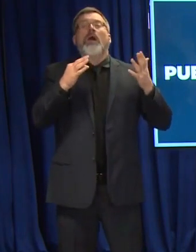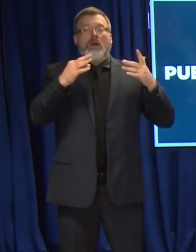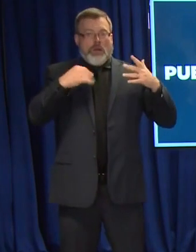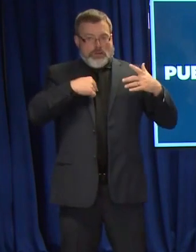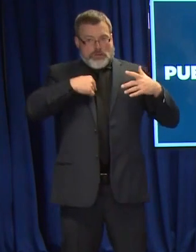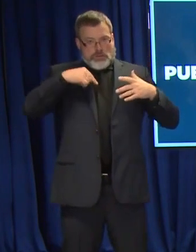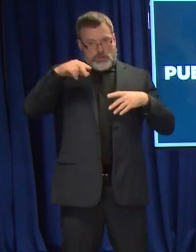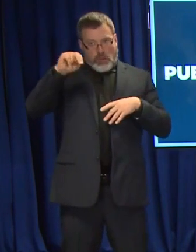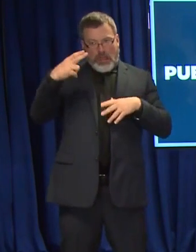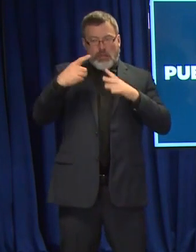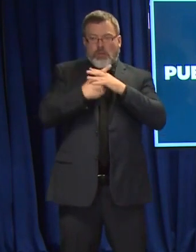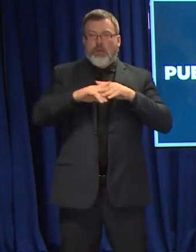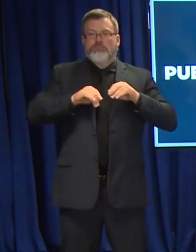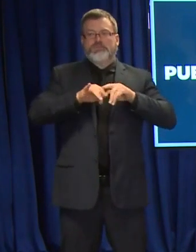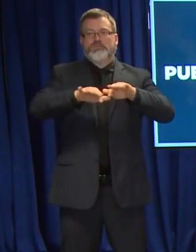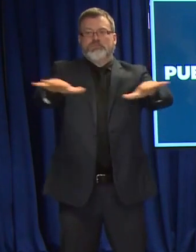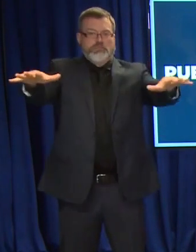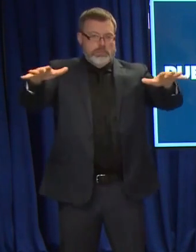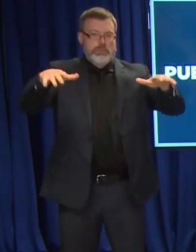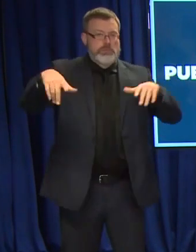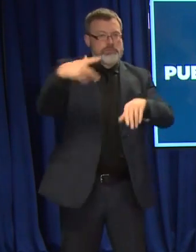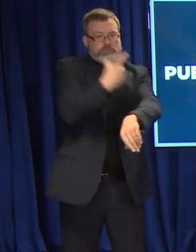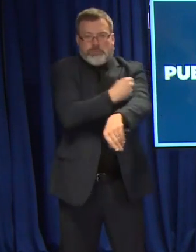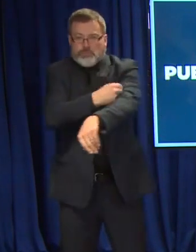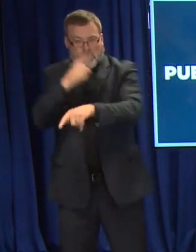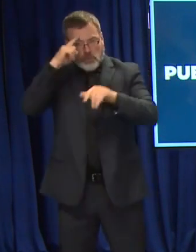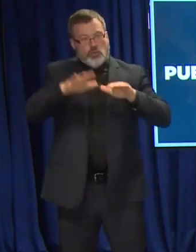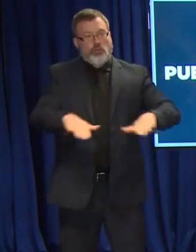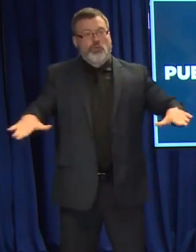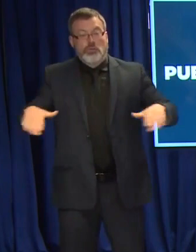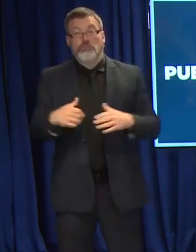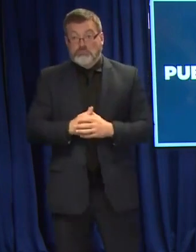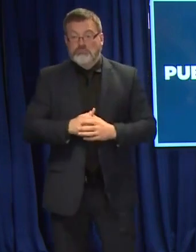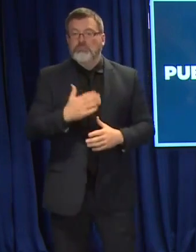years of age. And that's all I have for an update. will hand things over to the commissioner. Thanks.